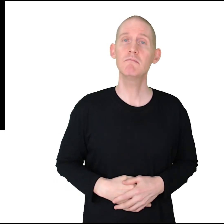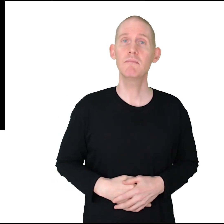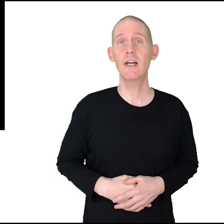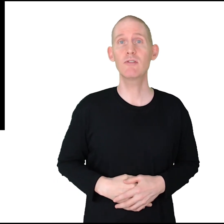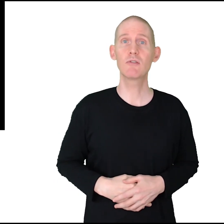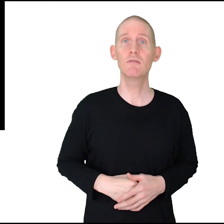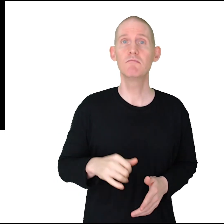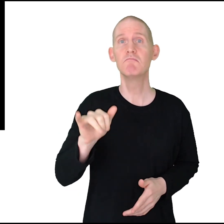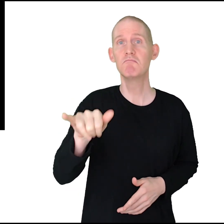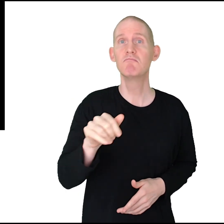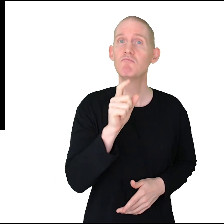that's true.